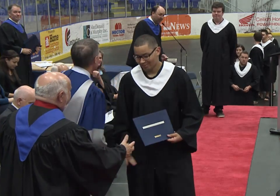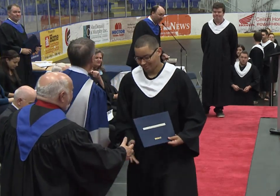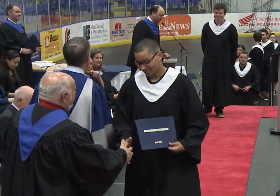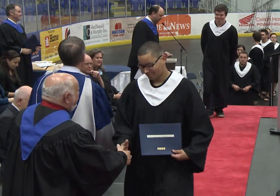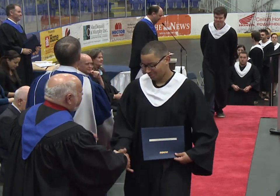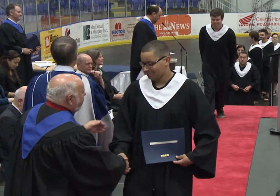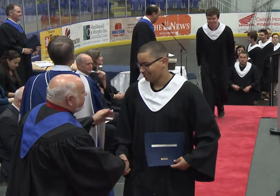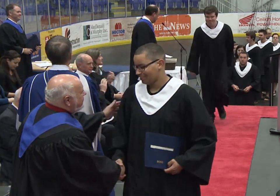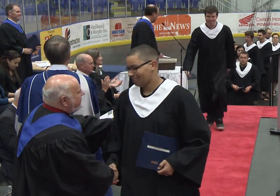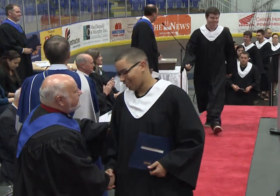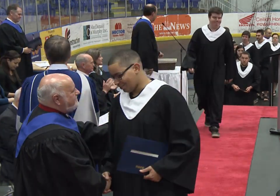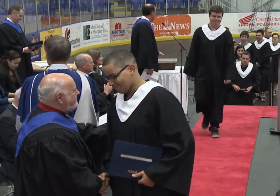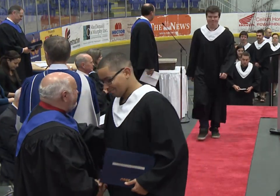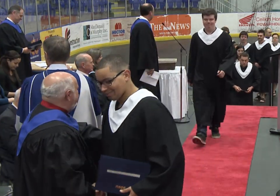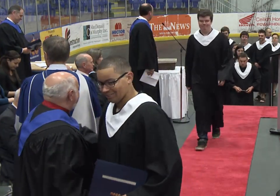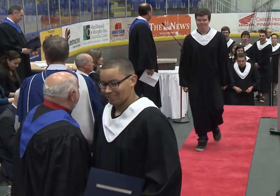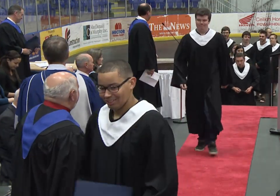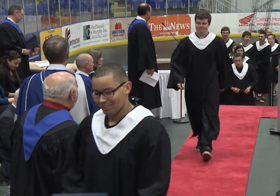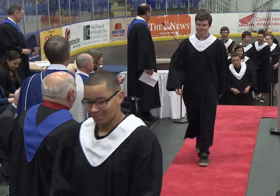Jordan McDonald.